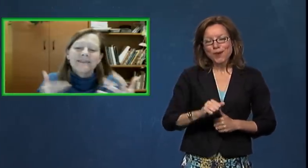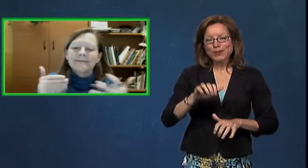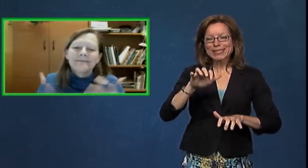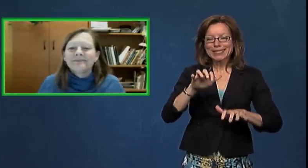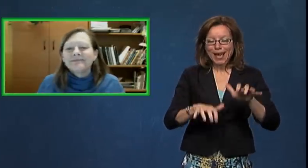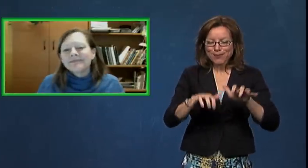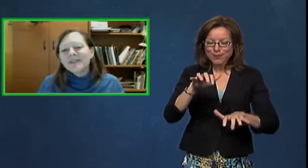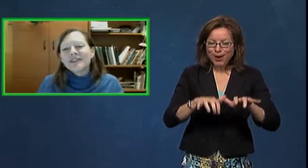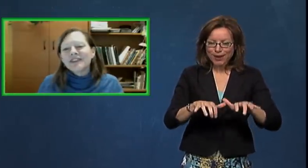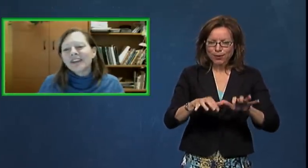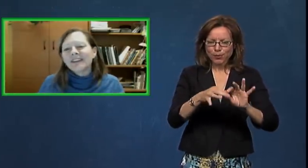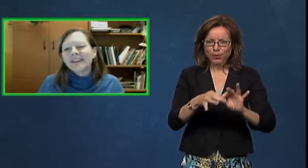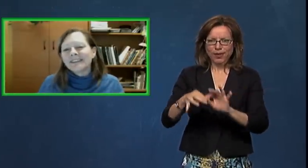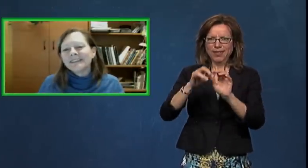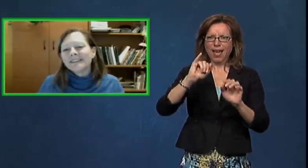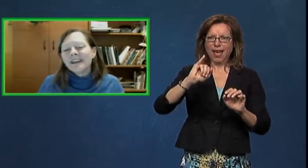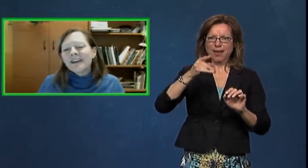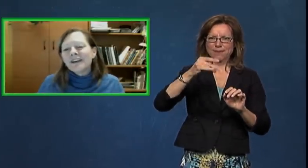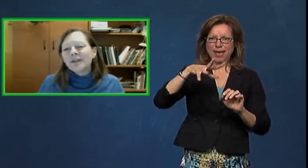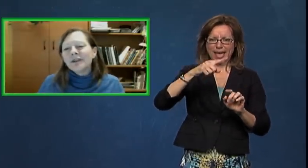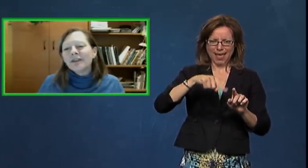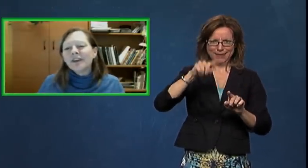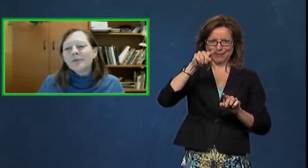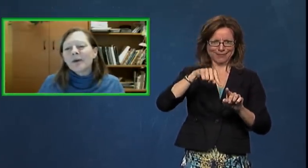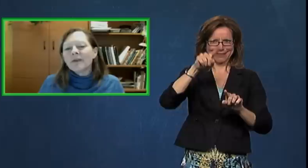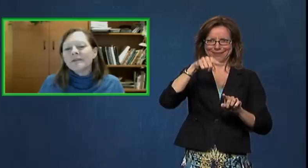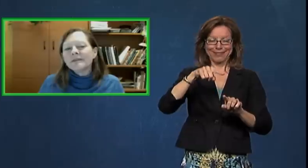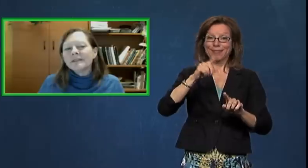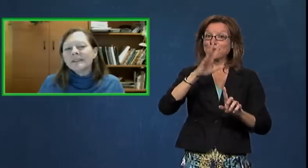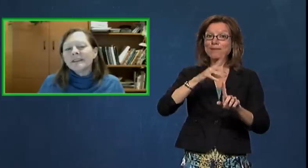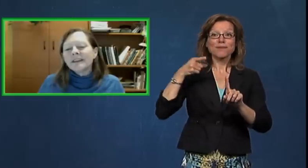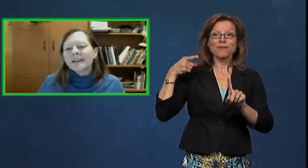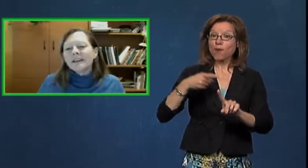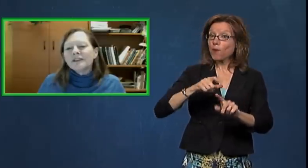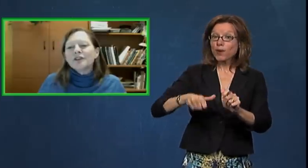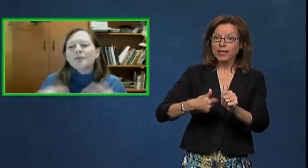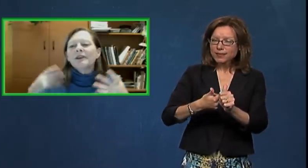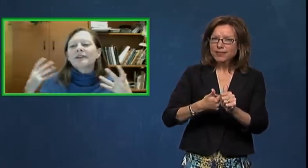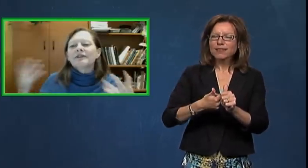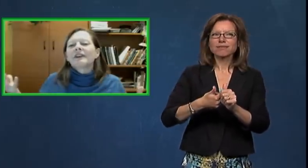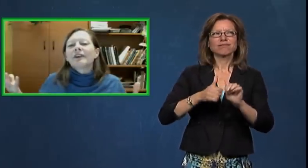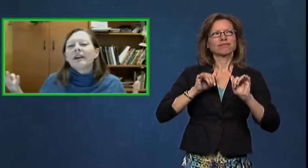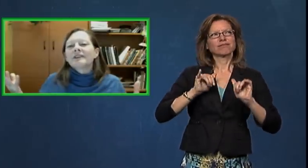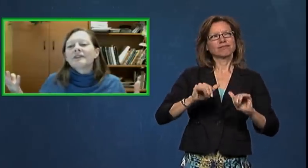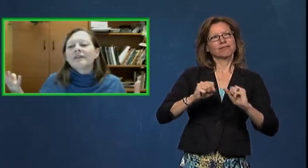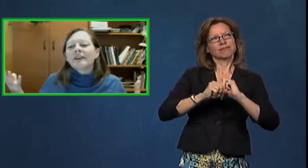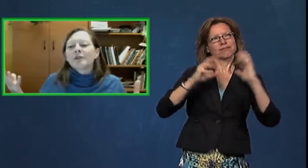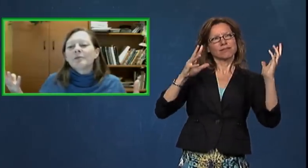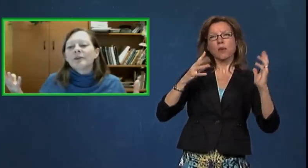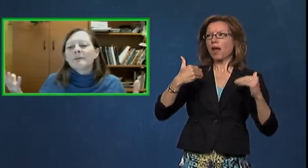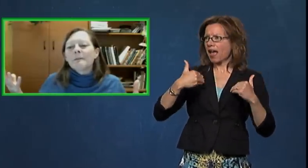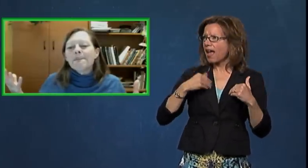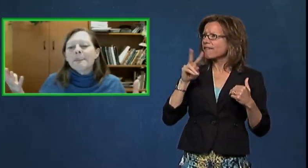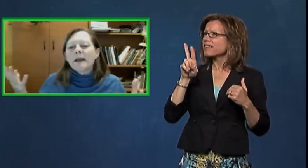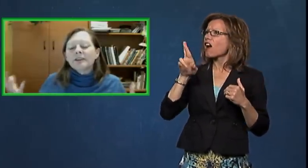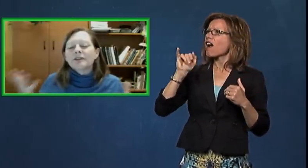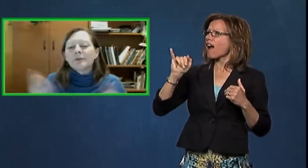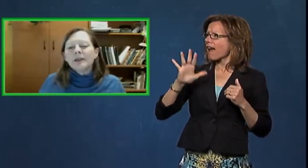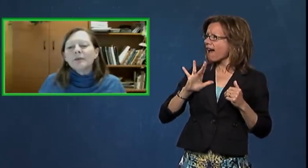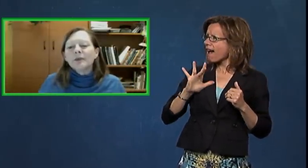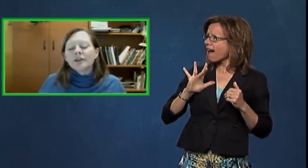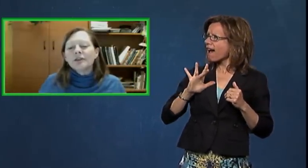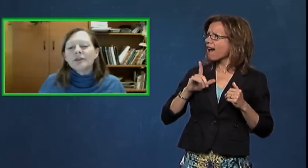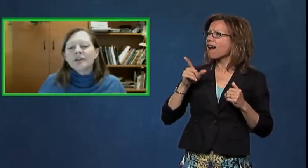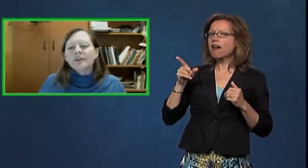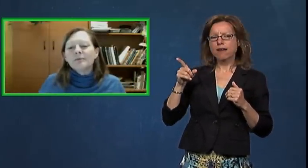iPad stuck in it. For you to think about, just because VRI is available, does it